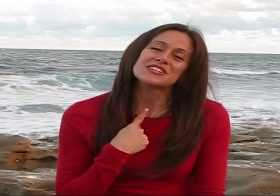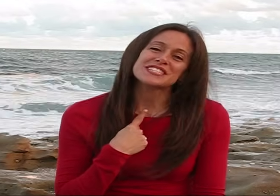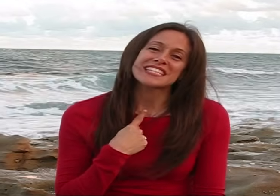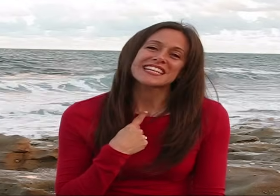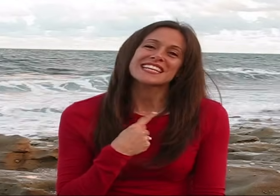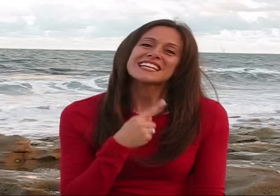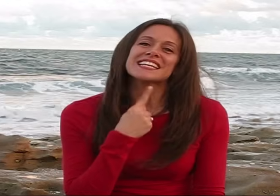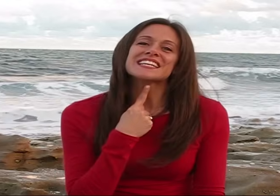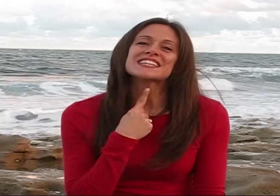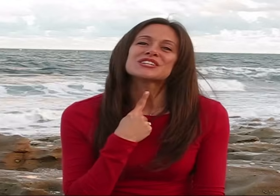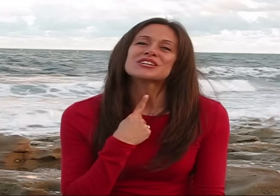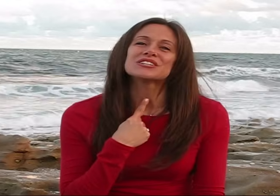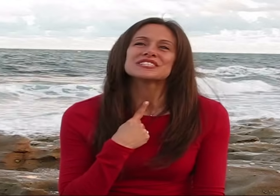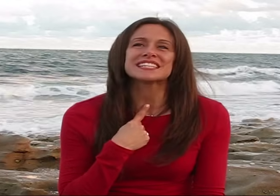thirsty, thirsty.